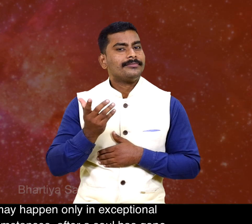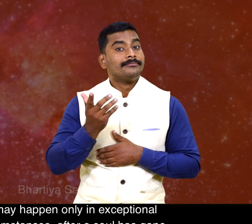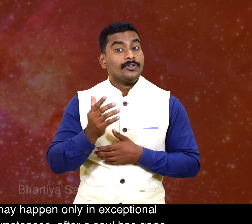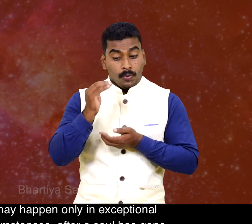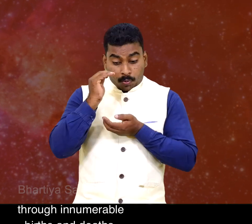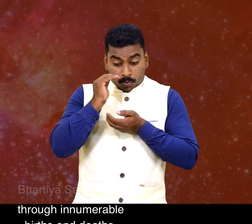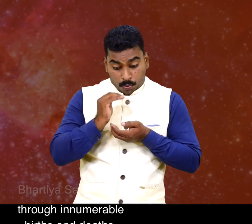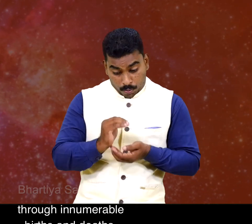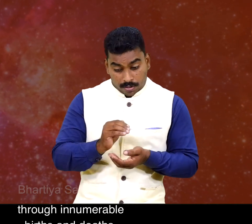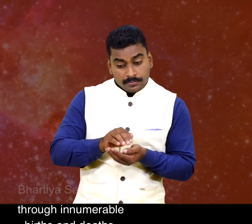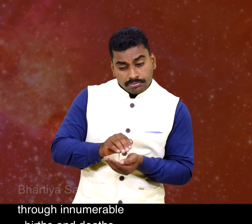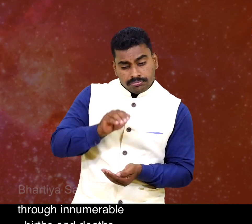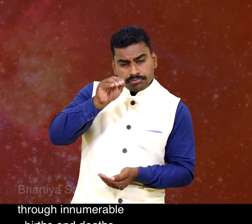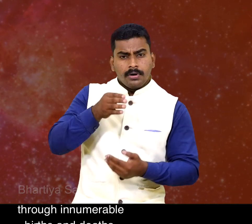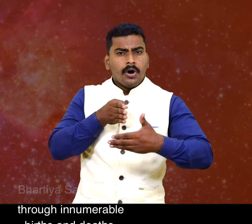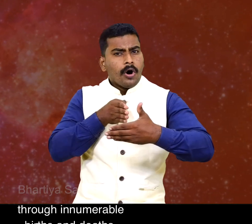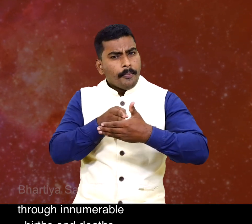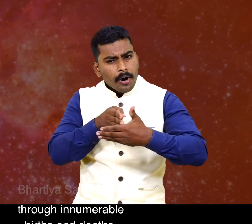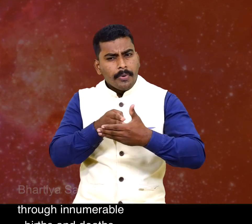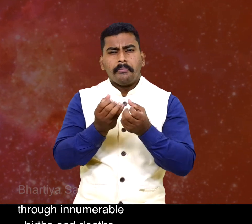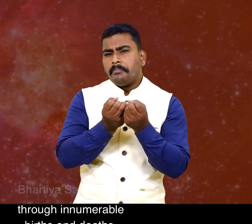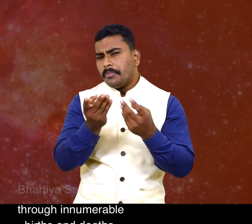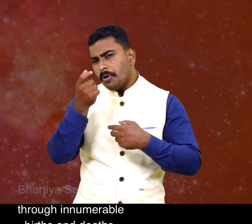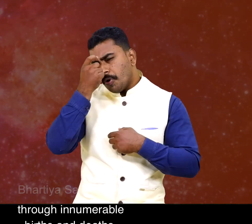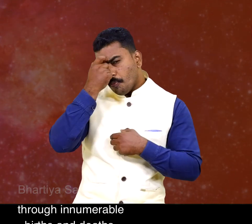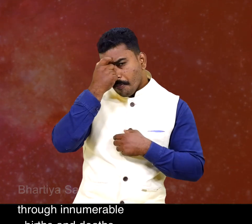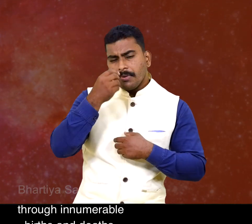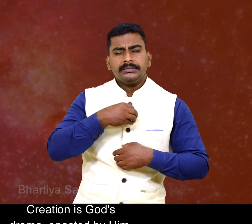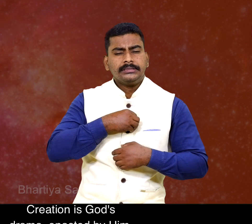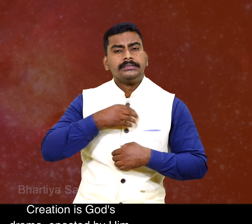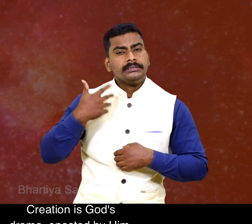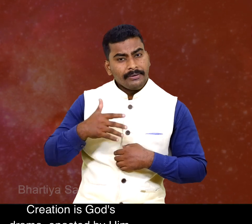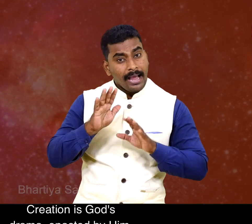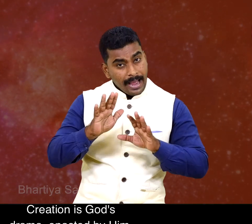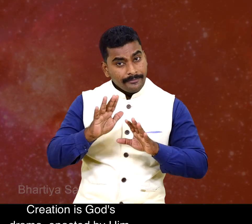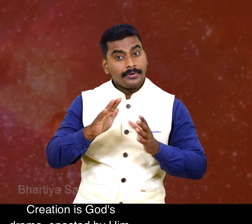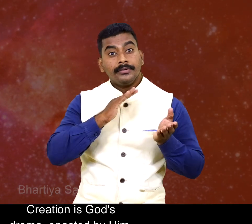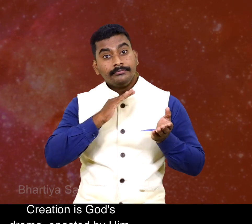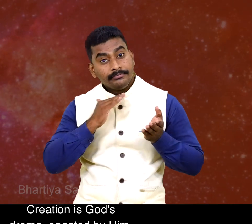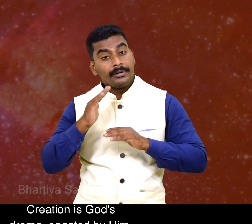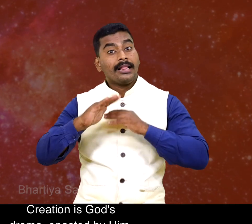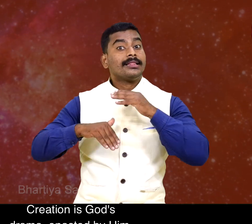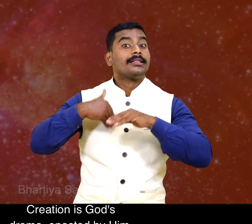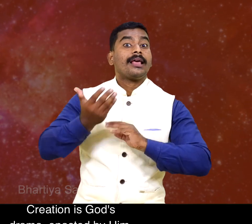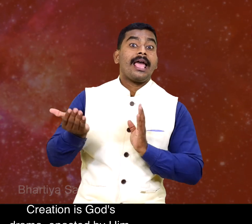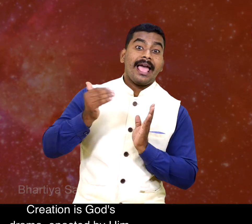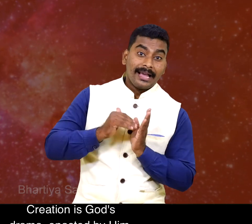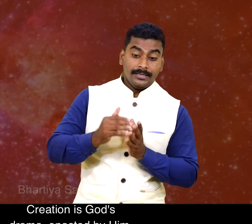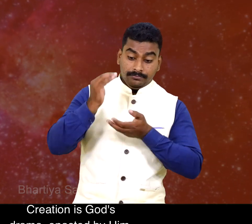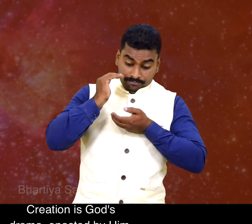soul has gone through innumerable births and deaths. Creation is God's drama enacted